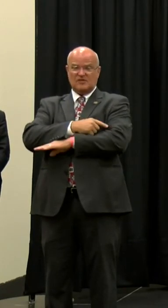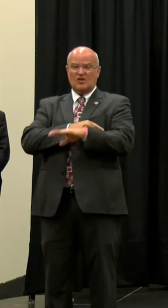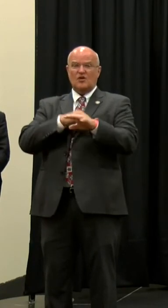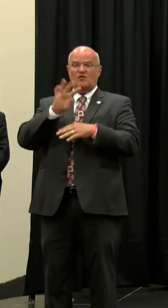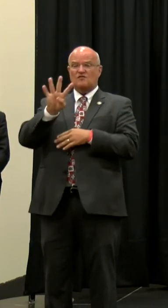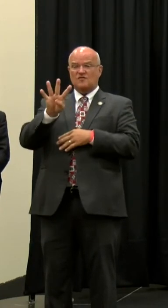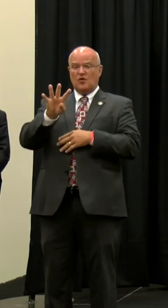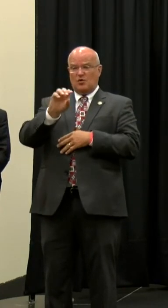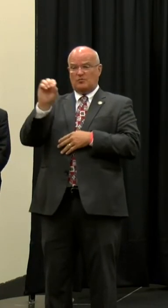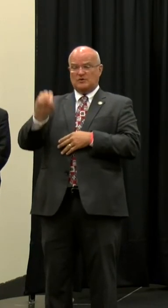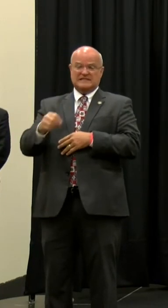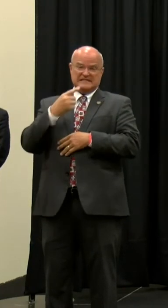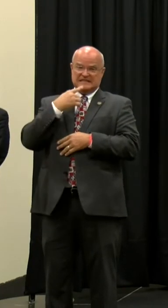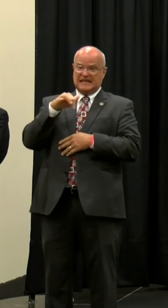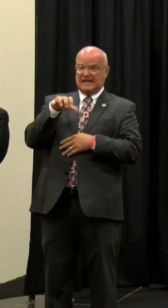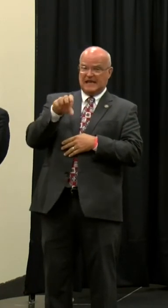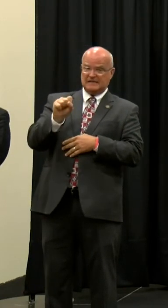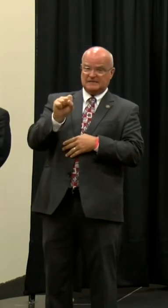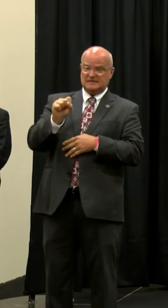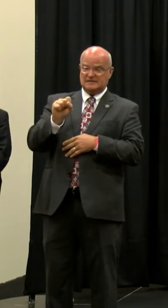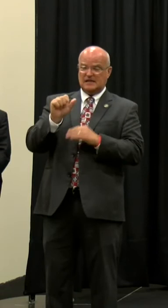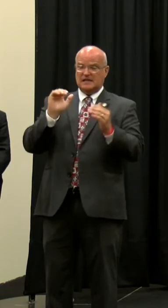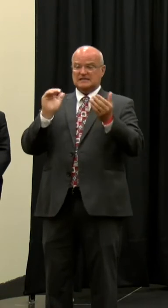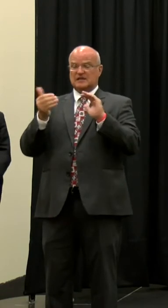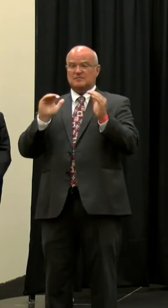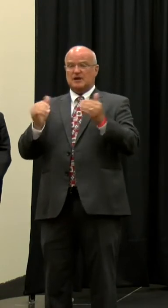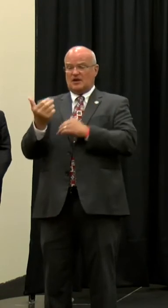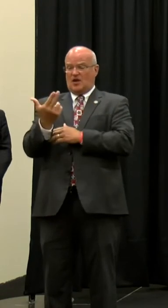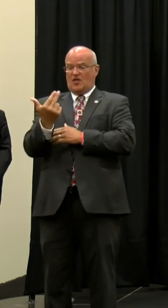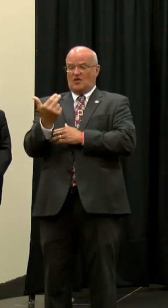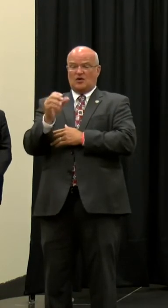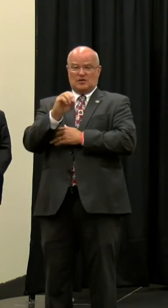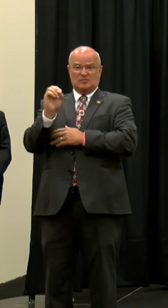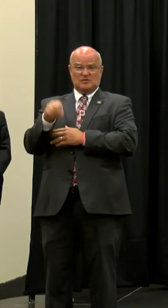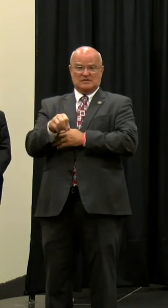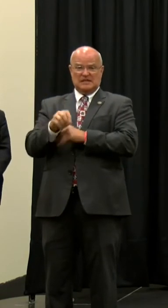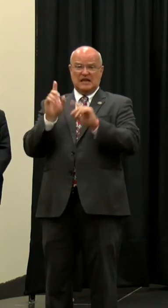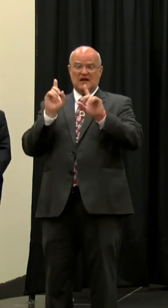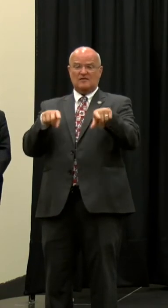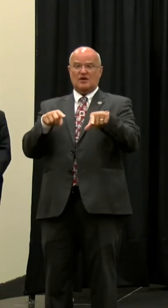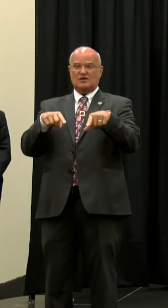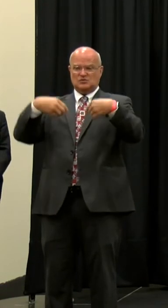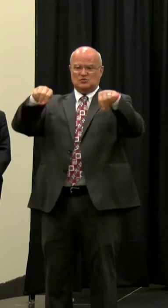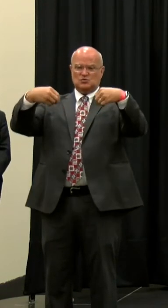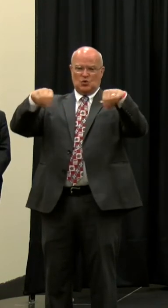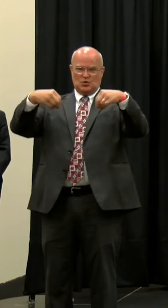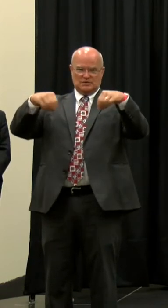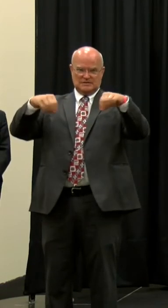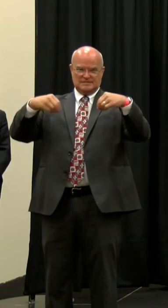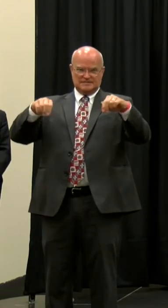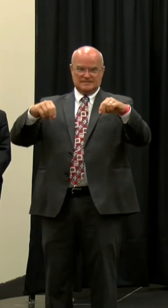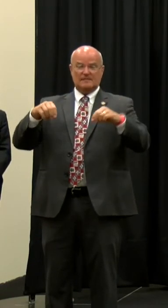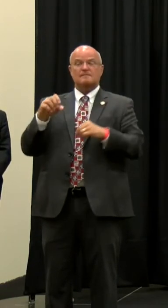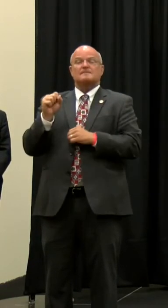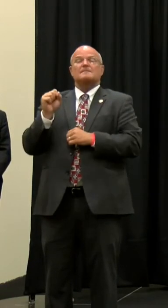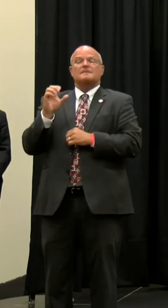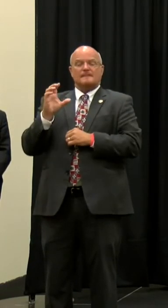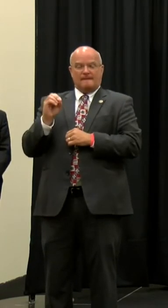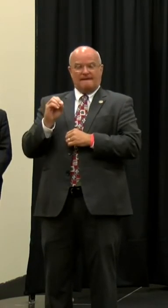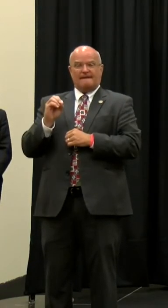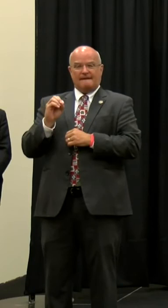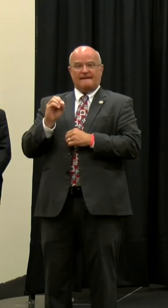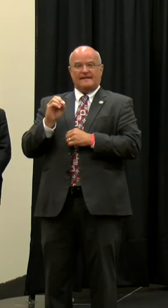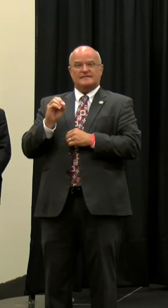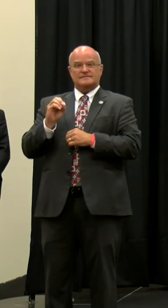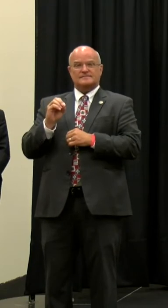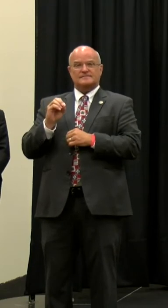4% identify with that, as compared to 13% have been to retail stores. And so